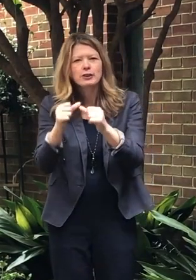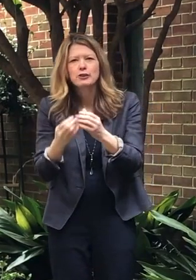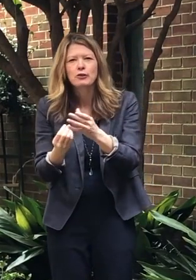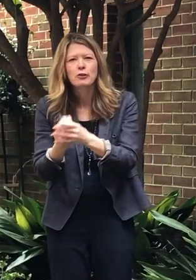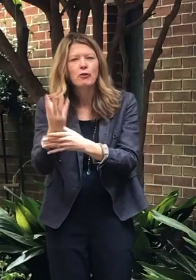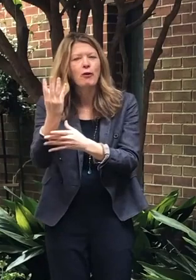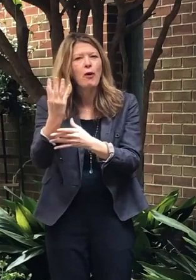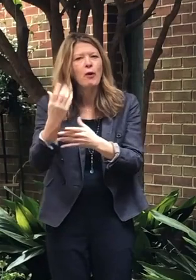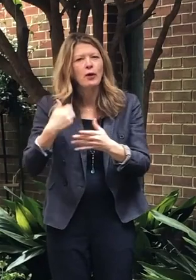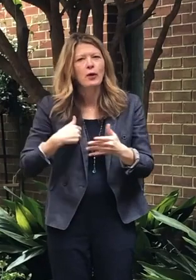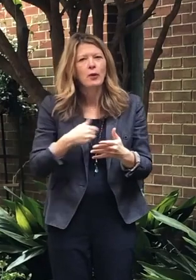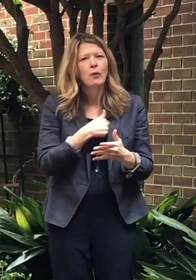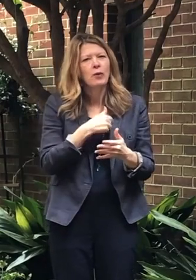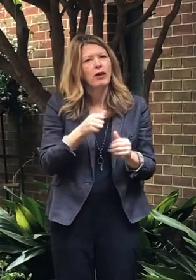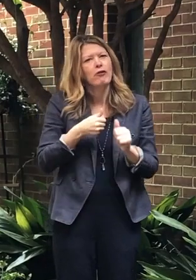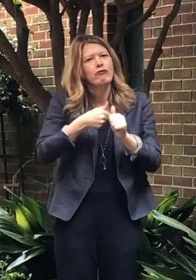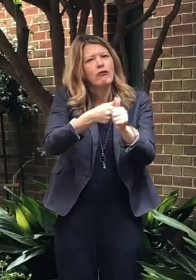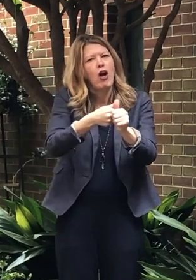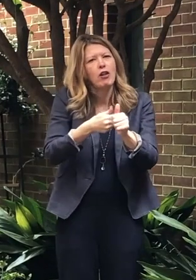the Lord."